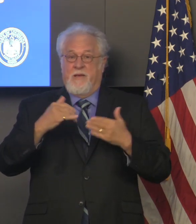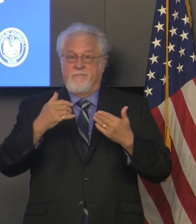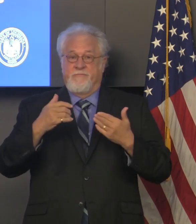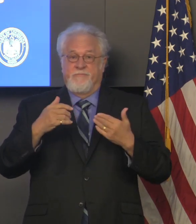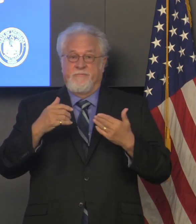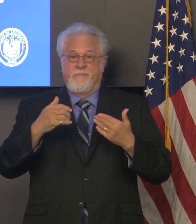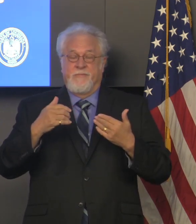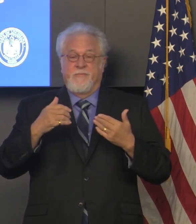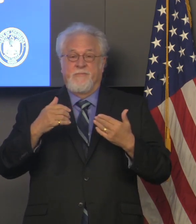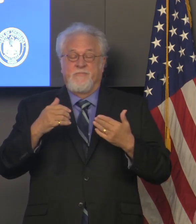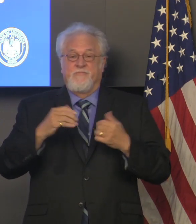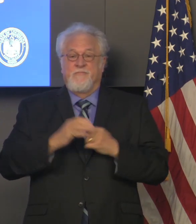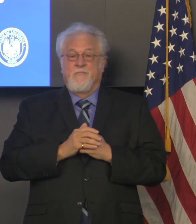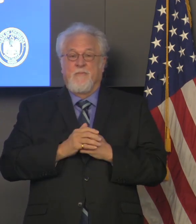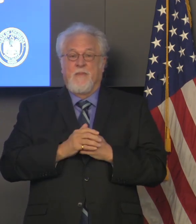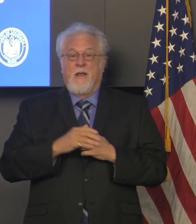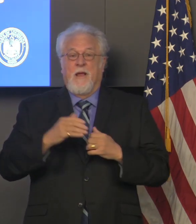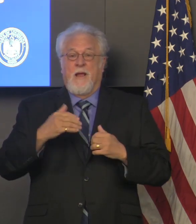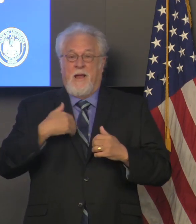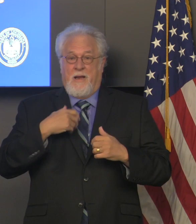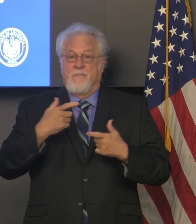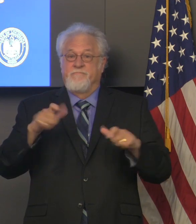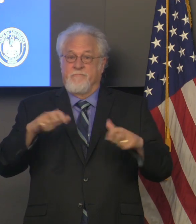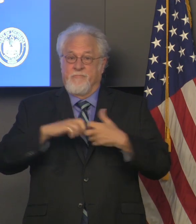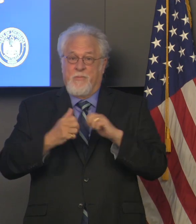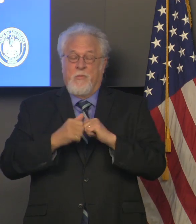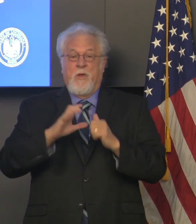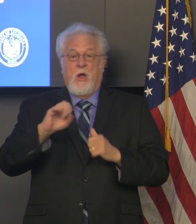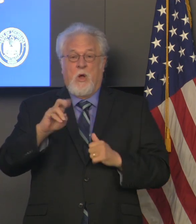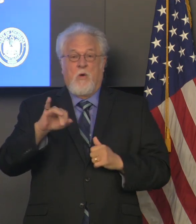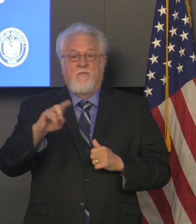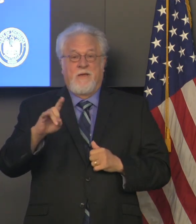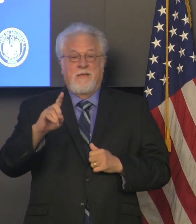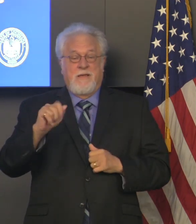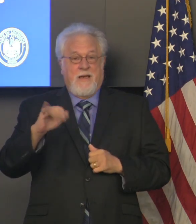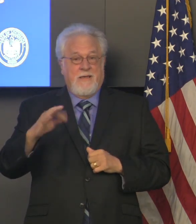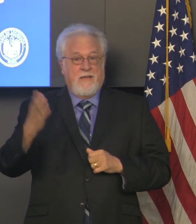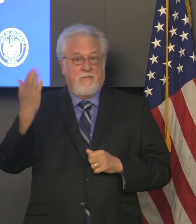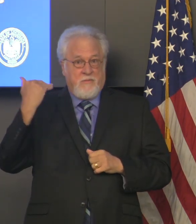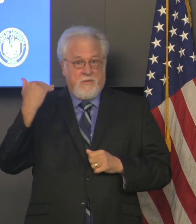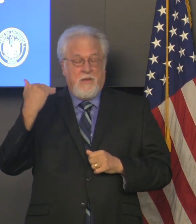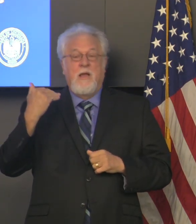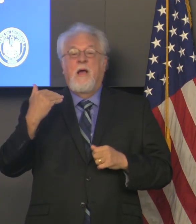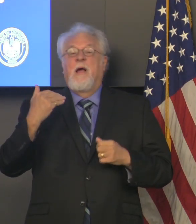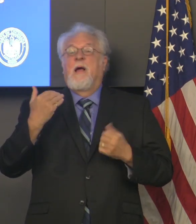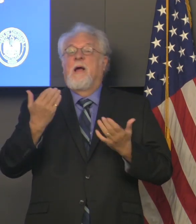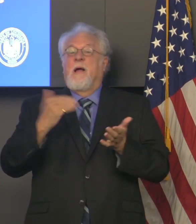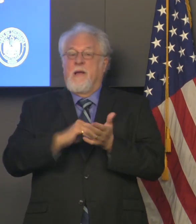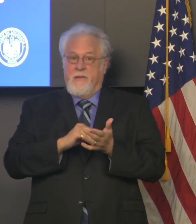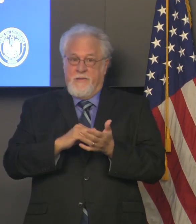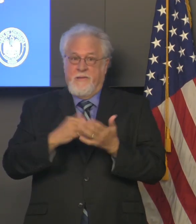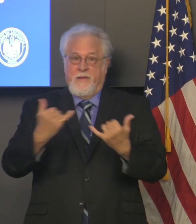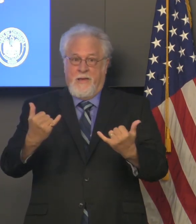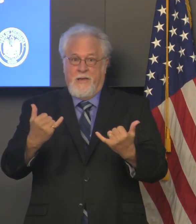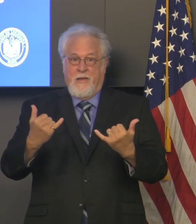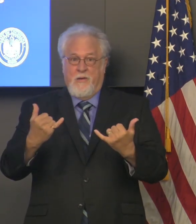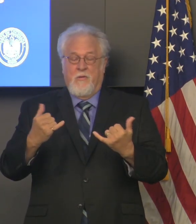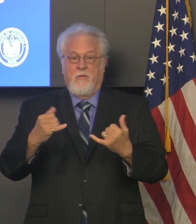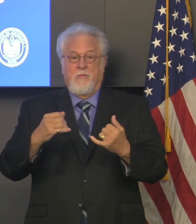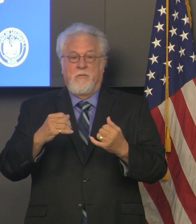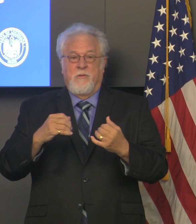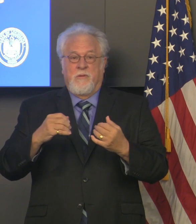significant issue with COVID-19 then that's also having it again now in this